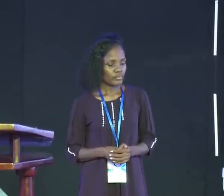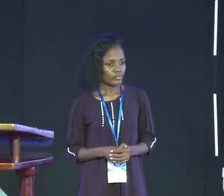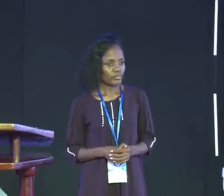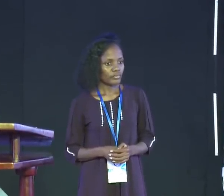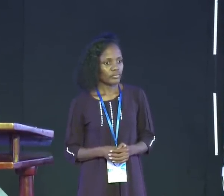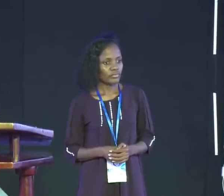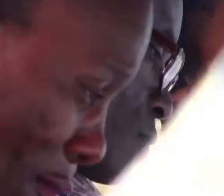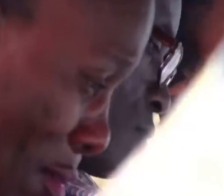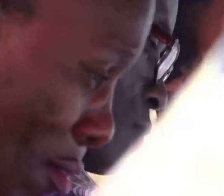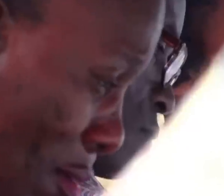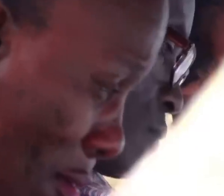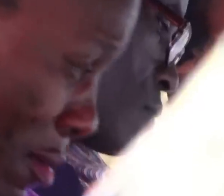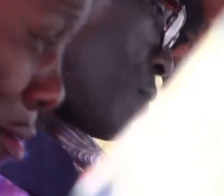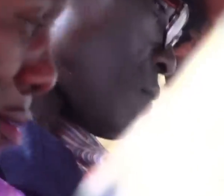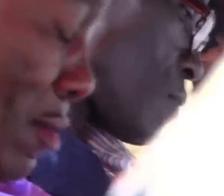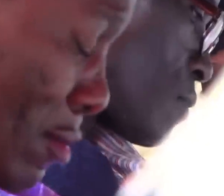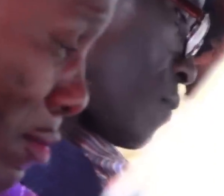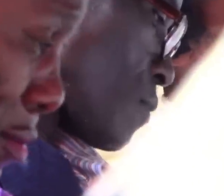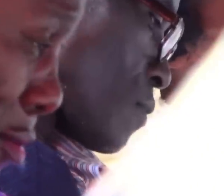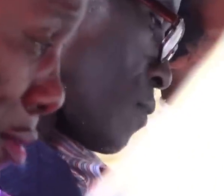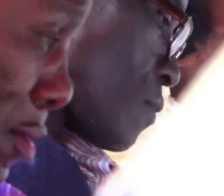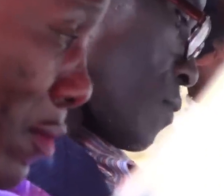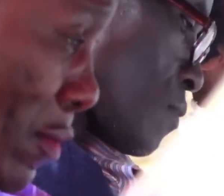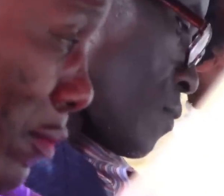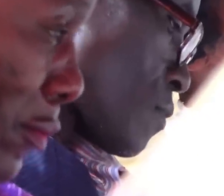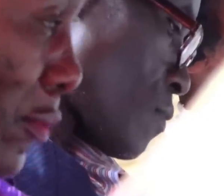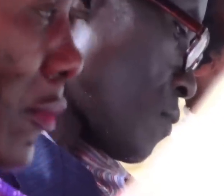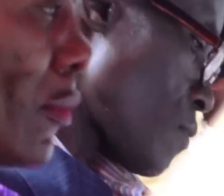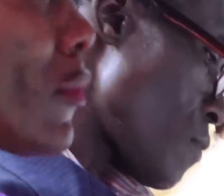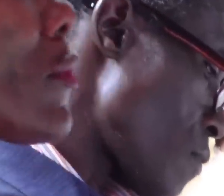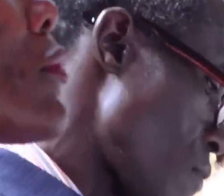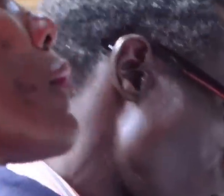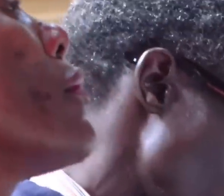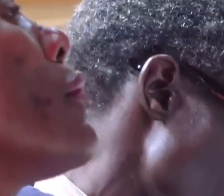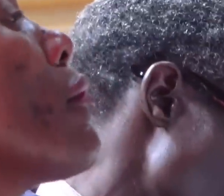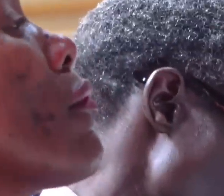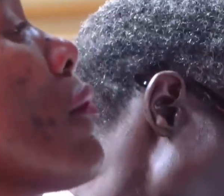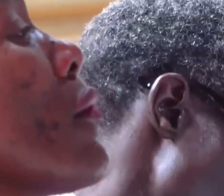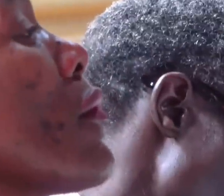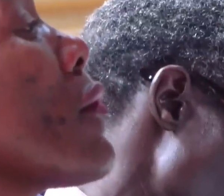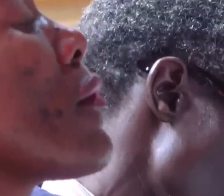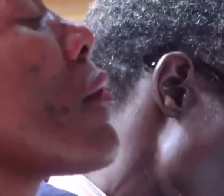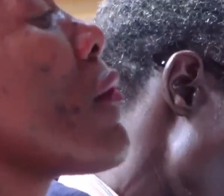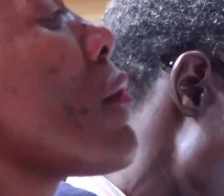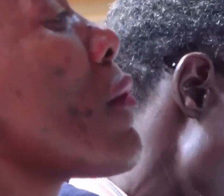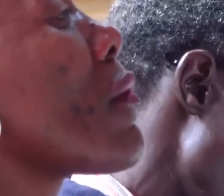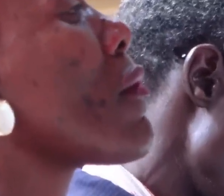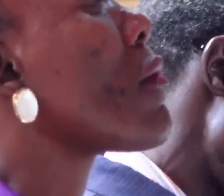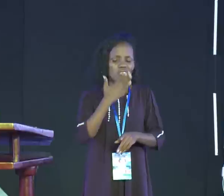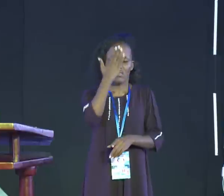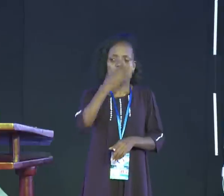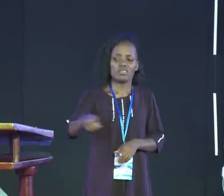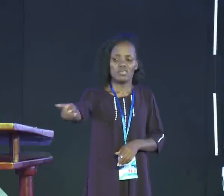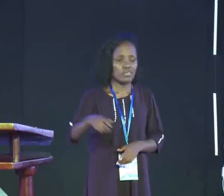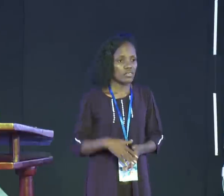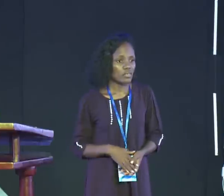Nenkiikirira abavandimwe bonna. So I represent all foreigners.